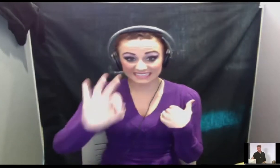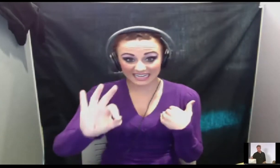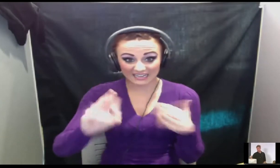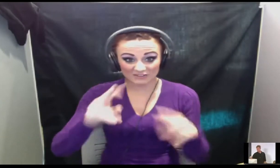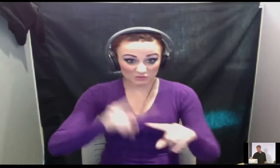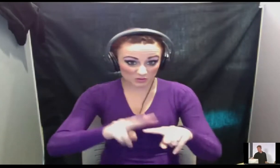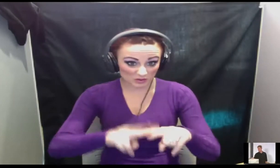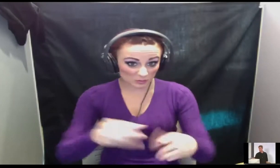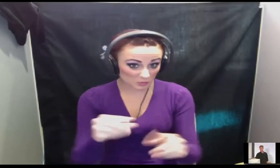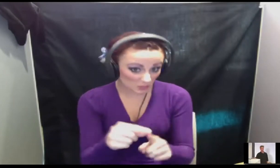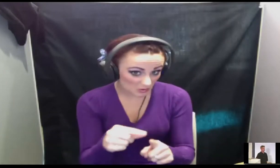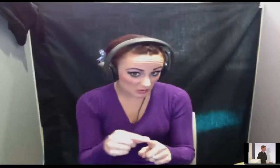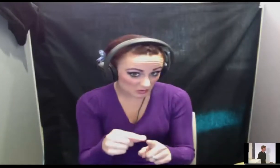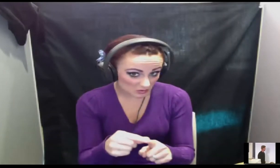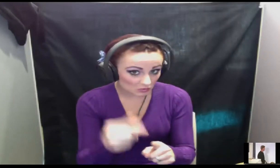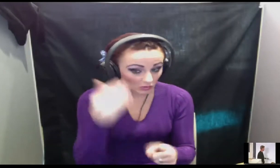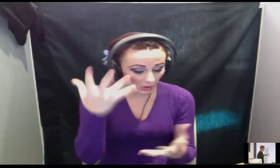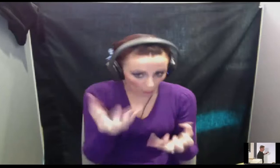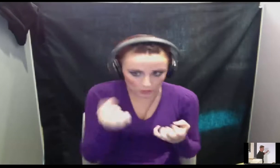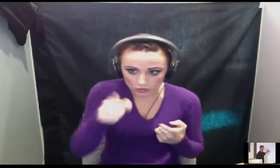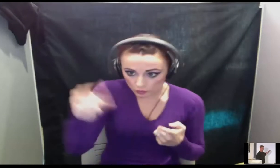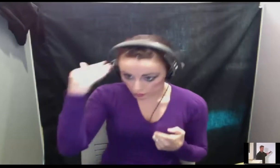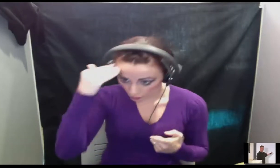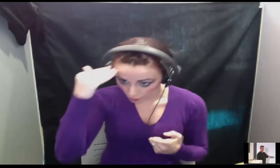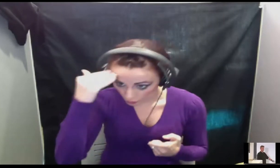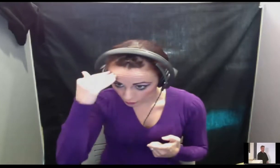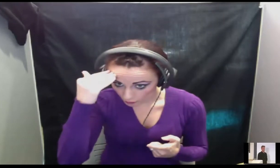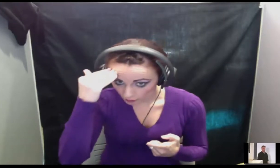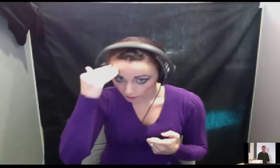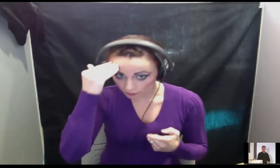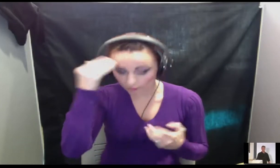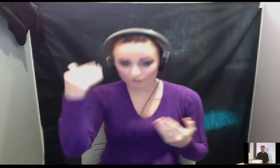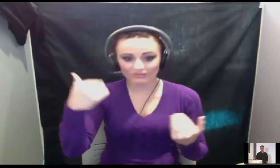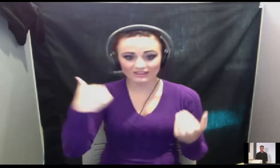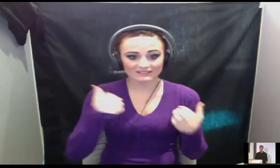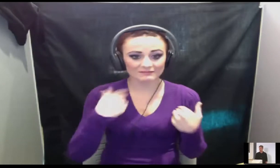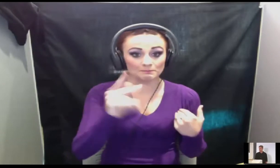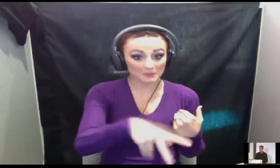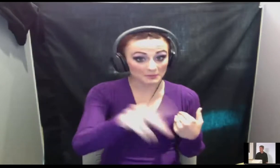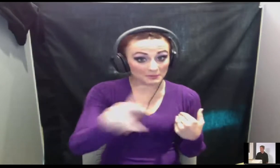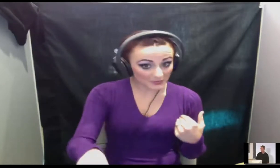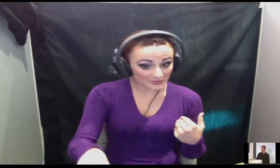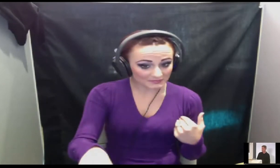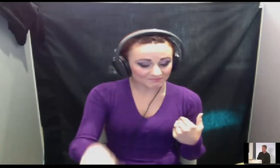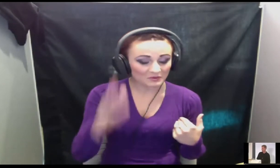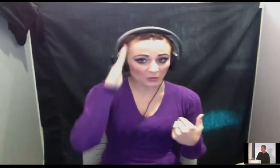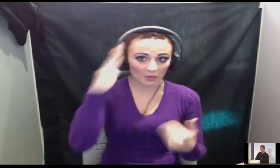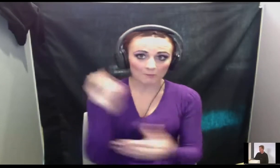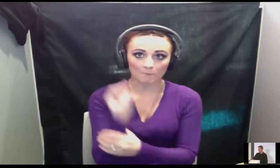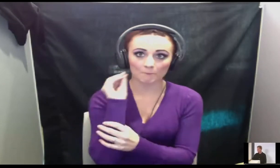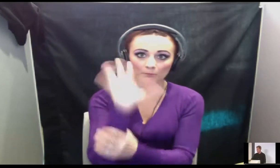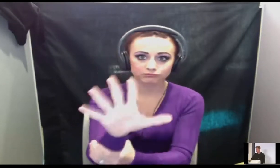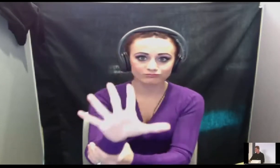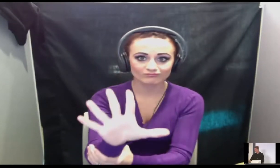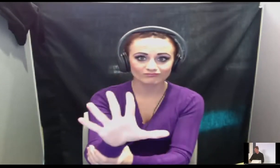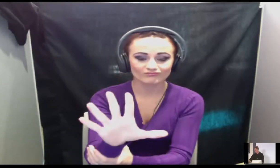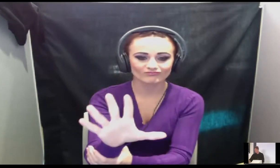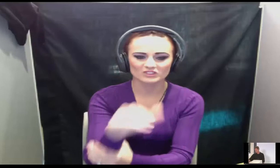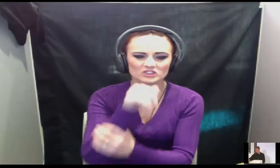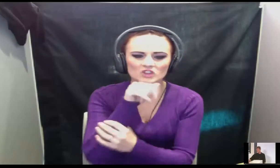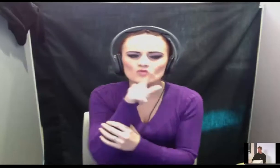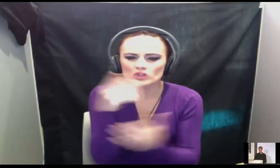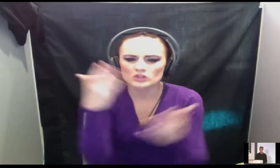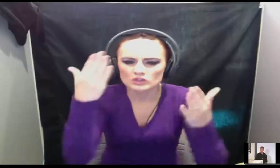So what I've got is a presentation here, a PowerPoint. We're going to put it up here. It's not real dark because of the light, but you should be able to